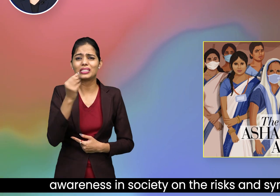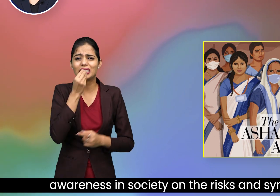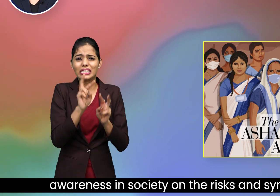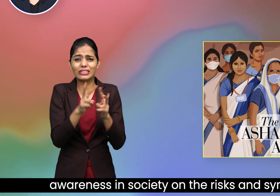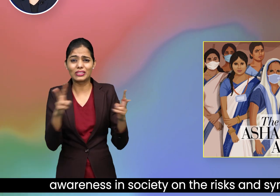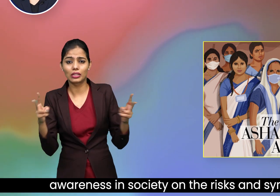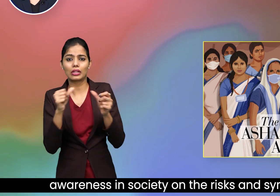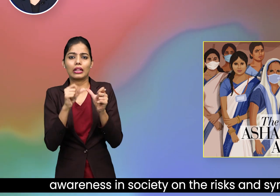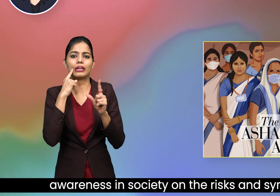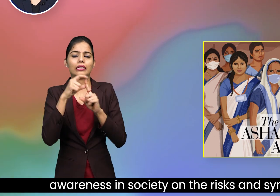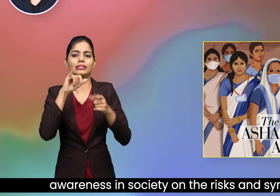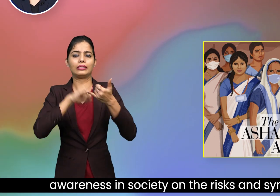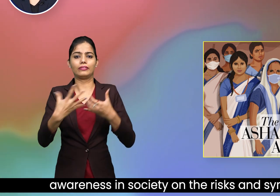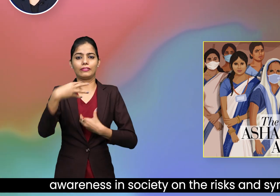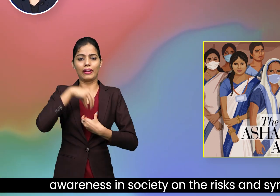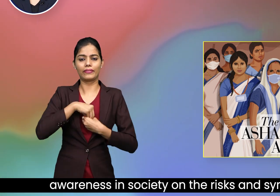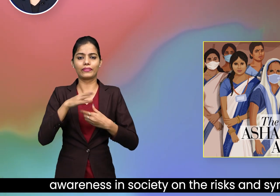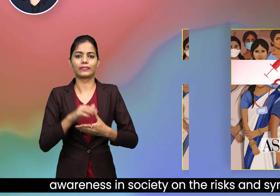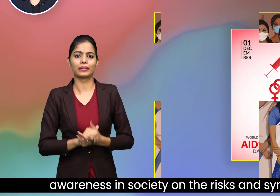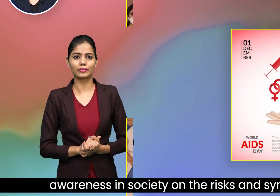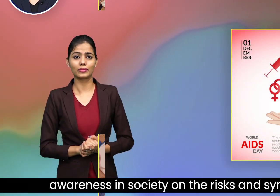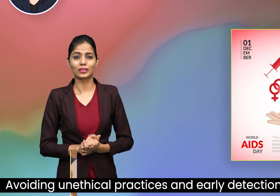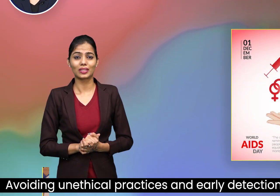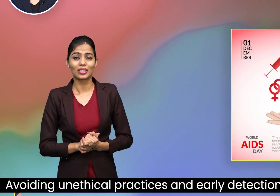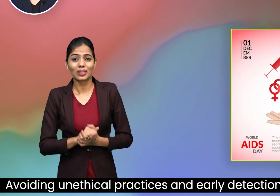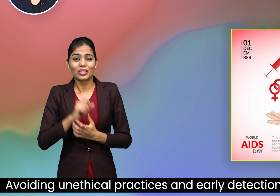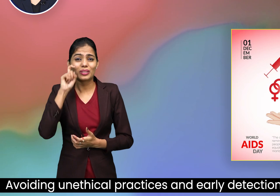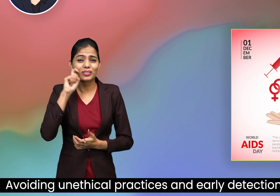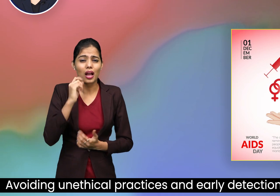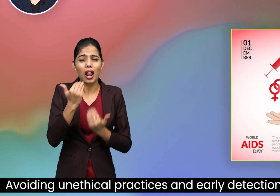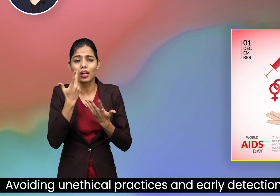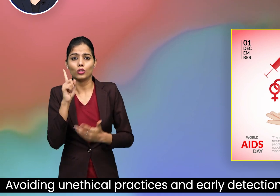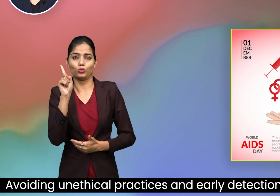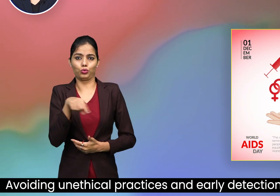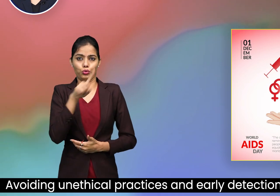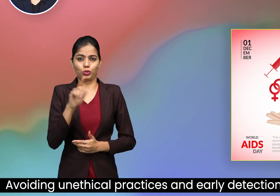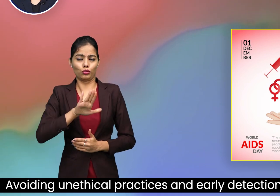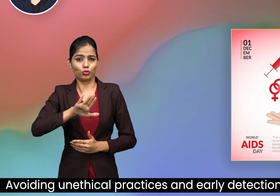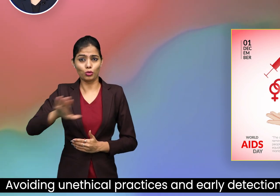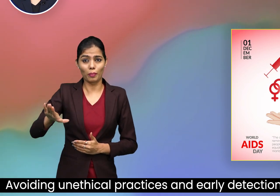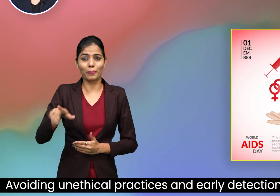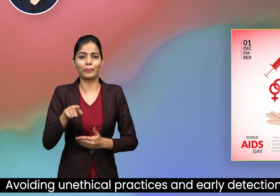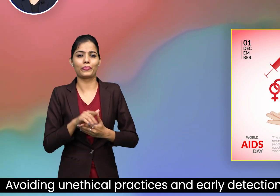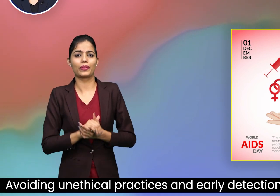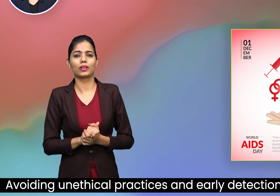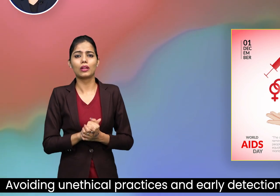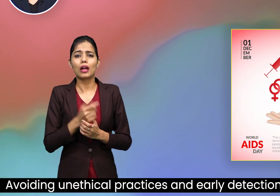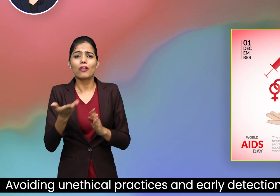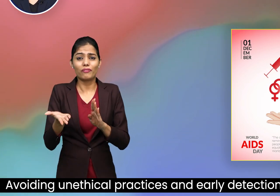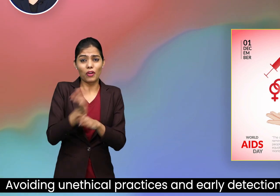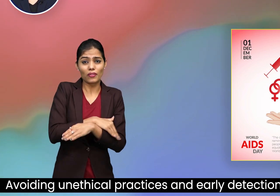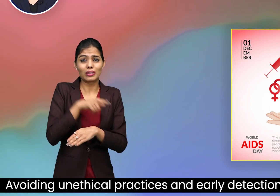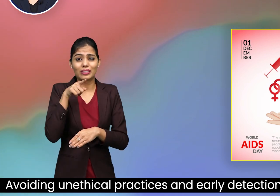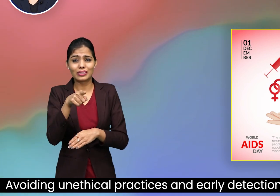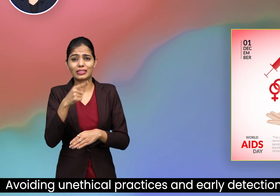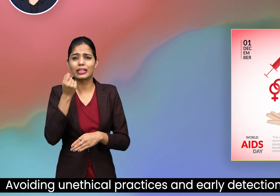the risks and symptoms of AIDS, avoiding unethical practices, and